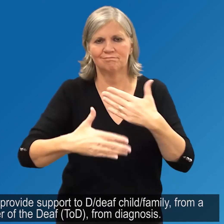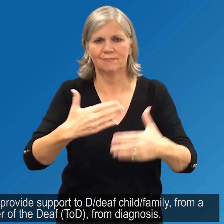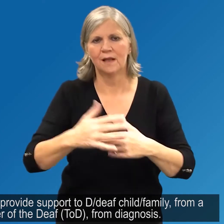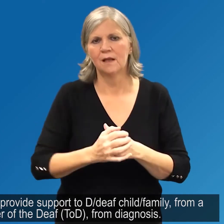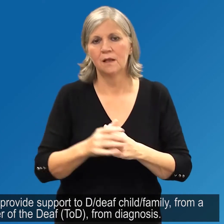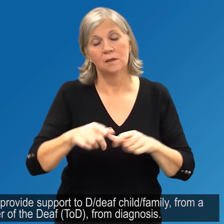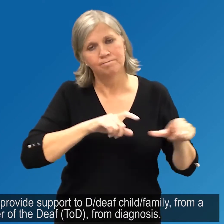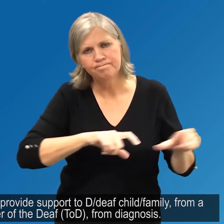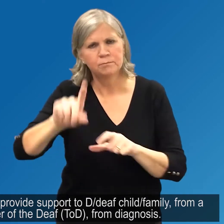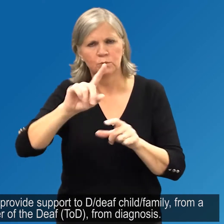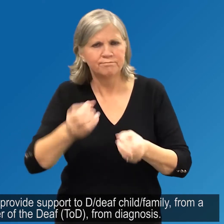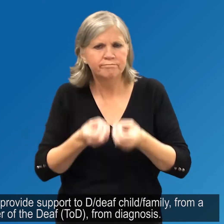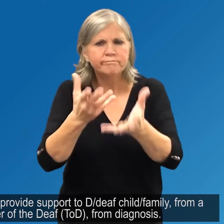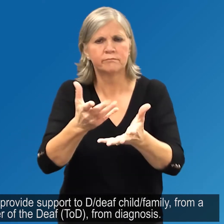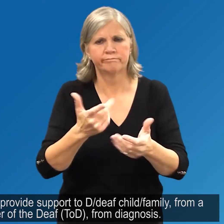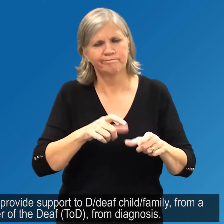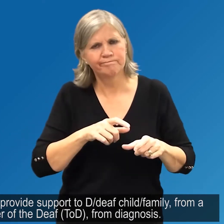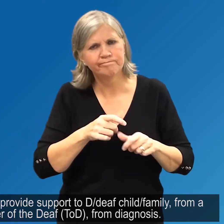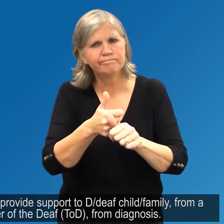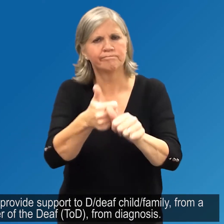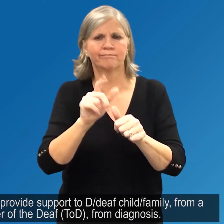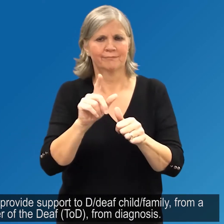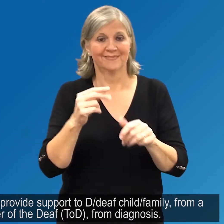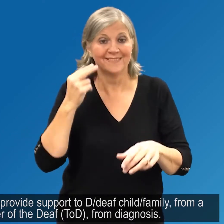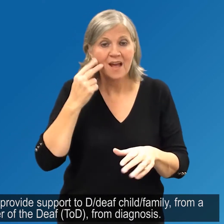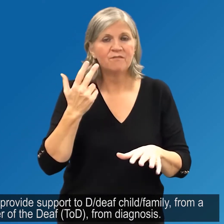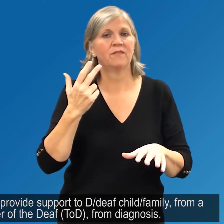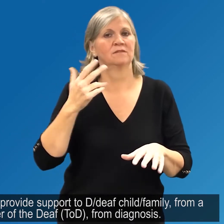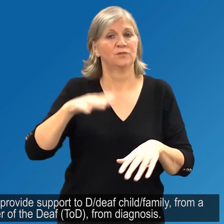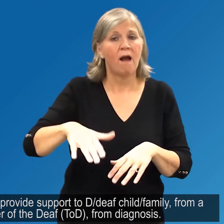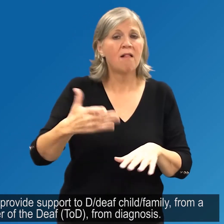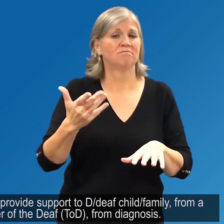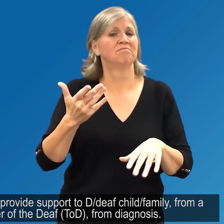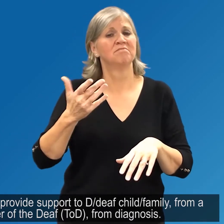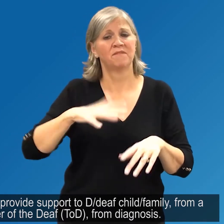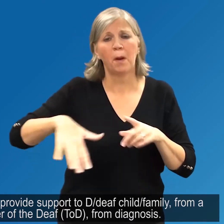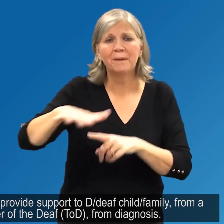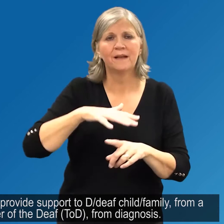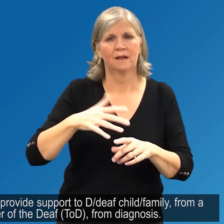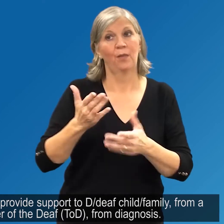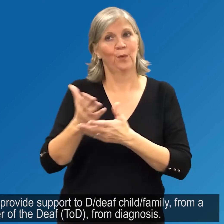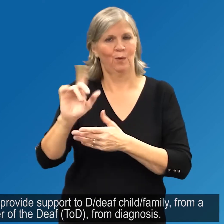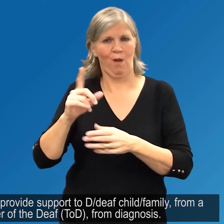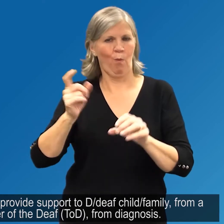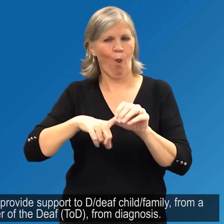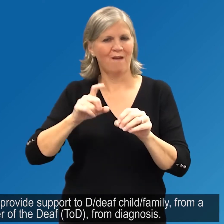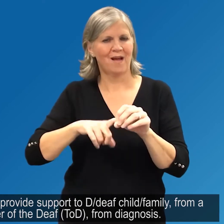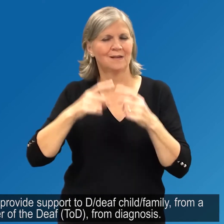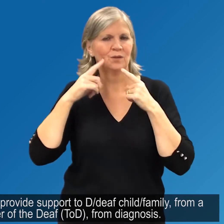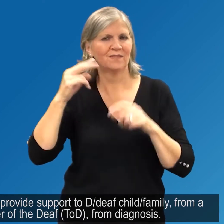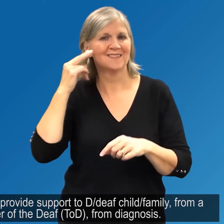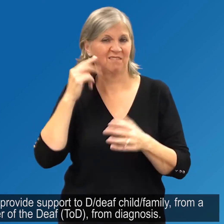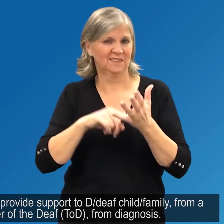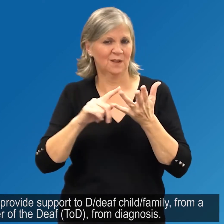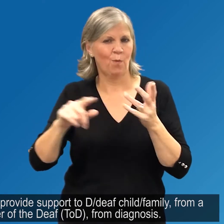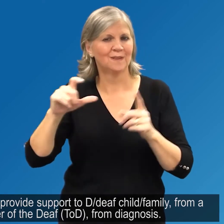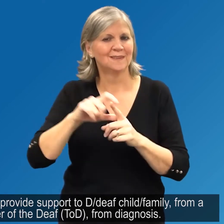Sub-actions. Continue to provide support to D-deaf family/child from a qualified teacher of the deaf,